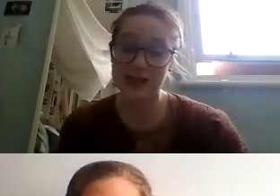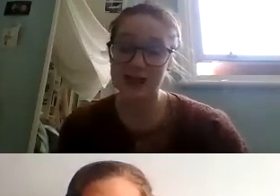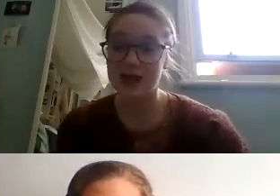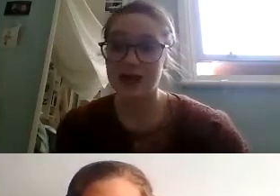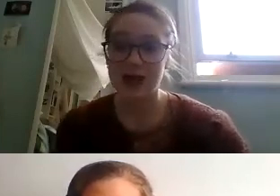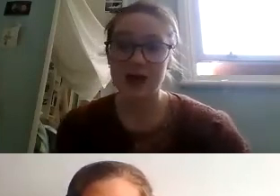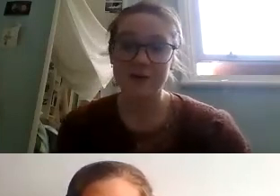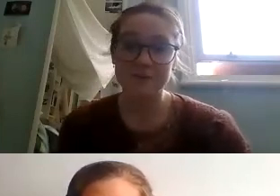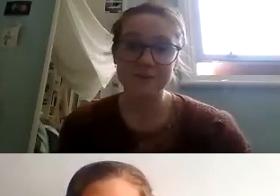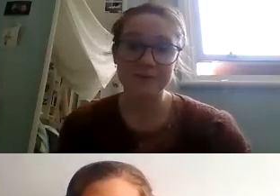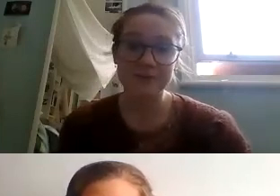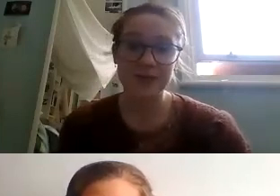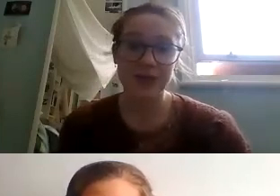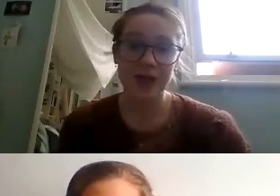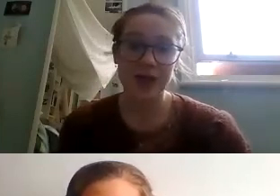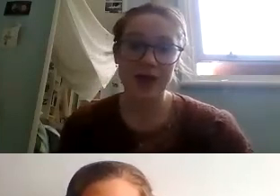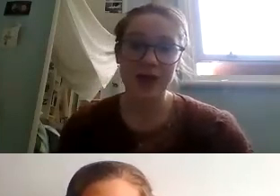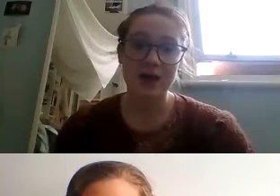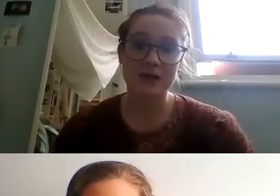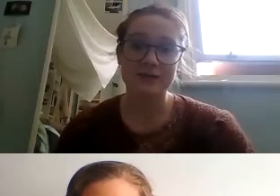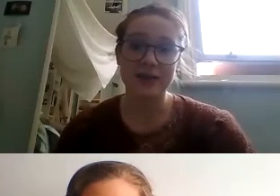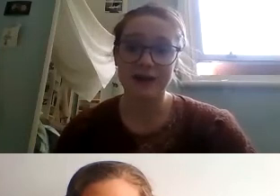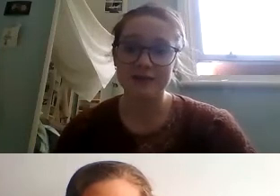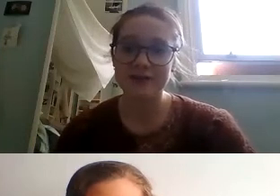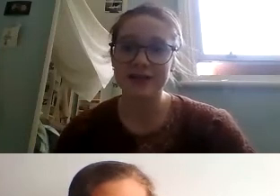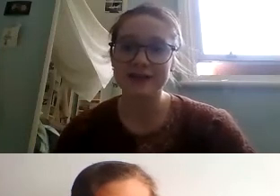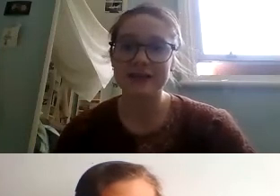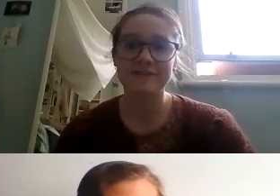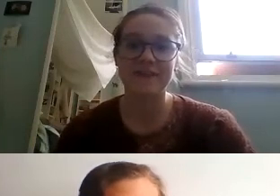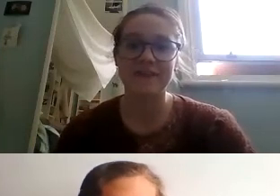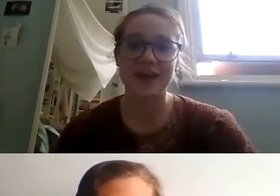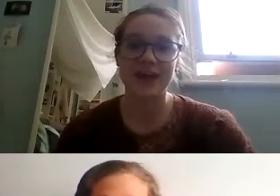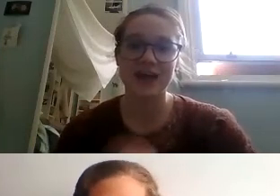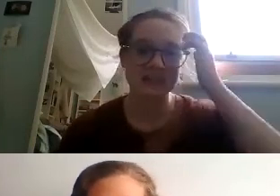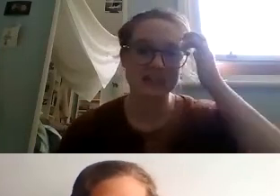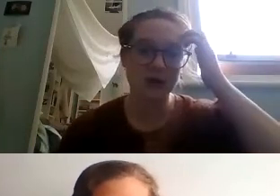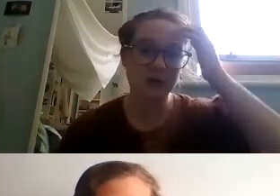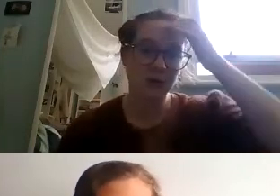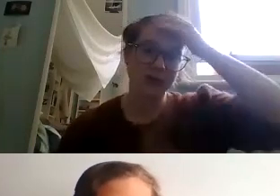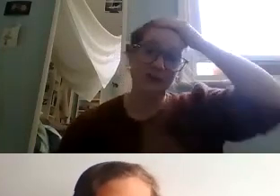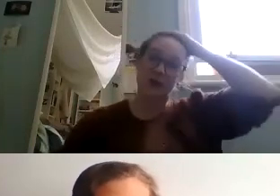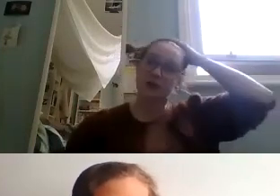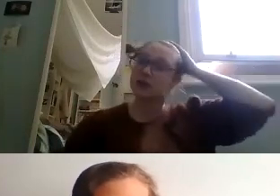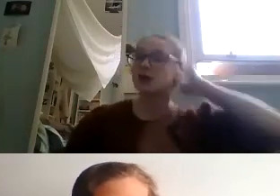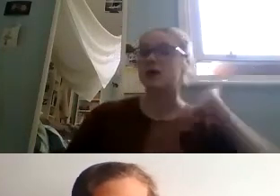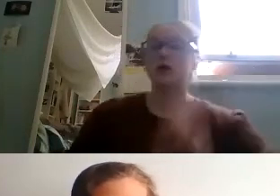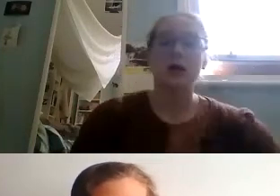is. And yeah, so that's kind of the key things. So what we could